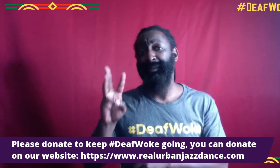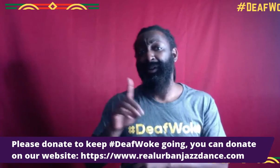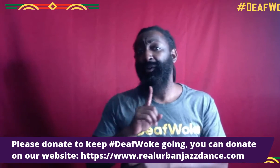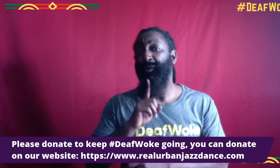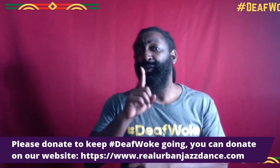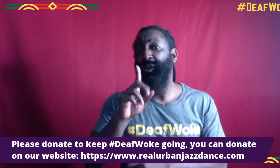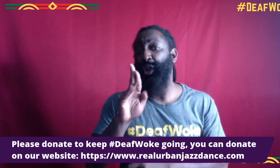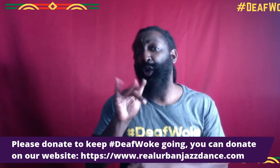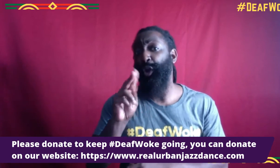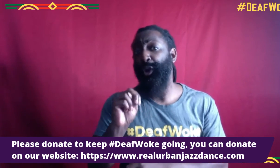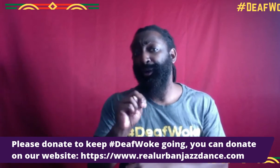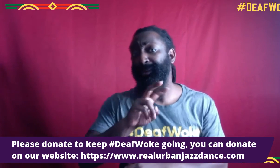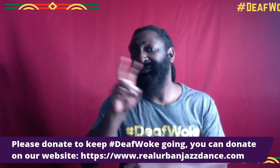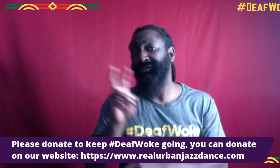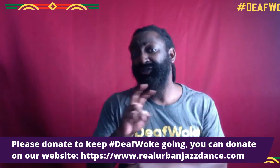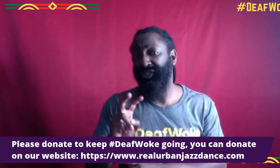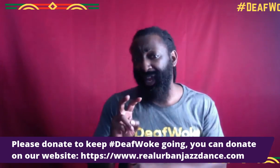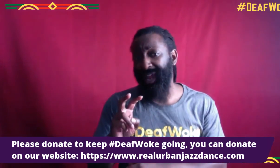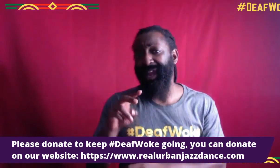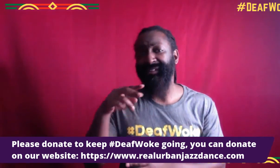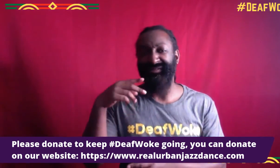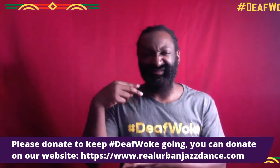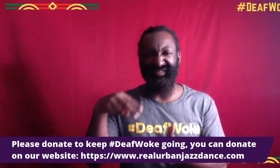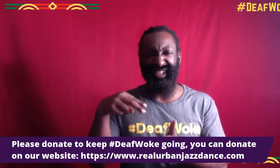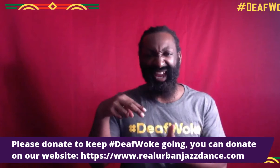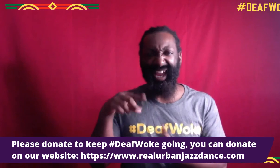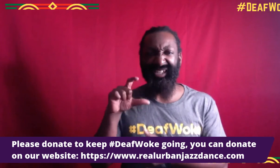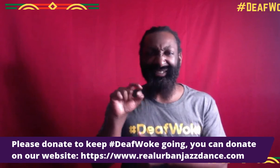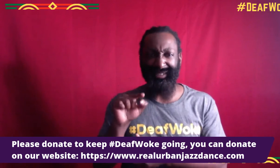ahead and donate. You can go to our website,